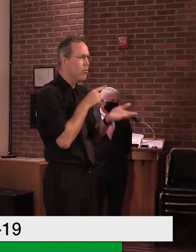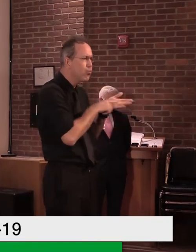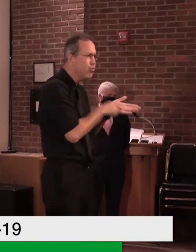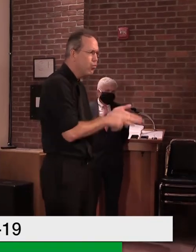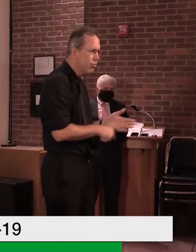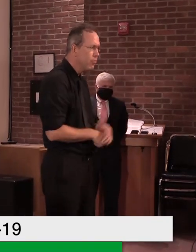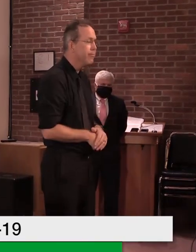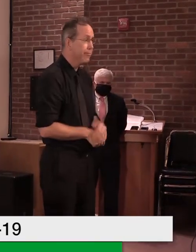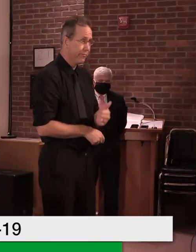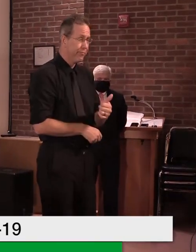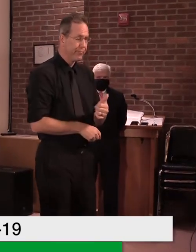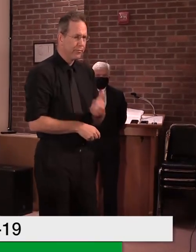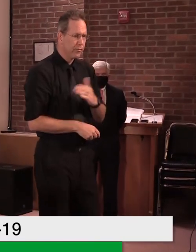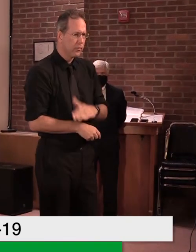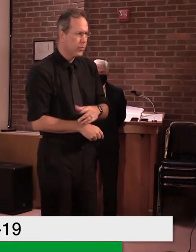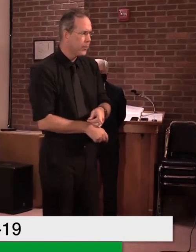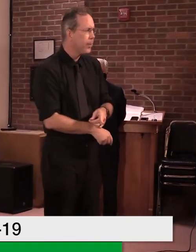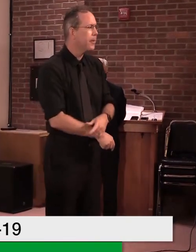Yes, can you hear me?